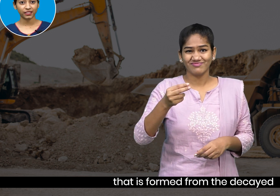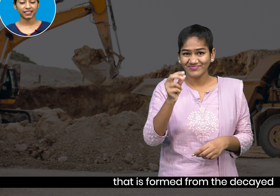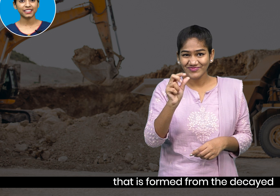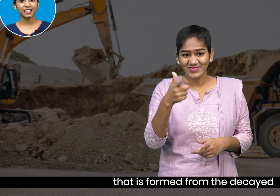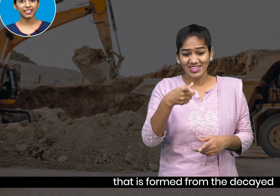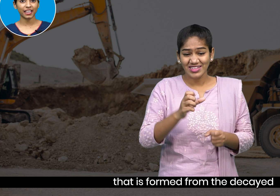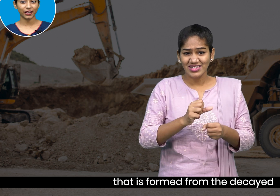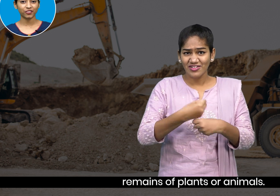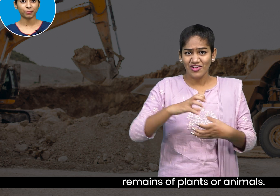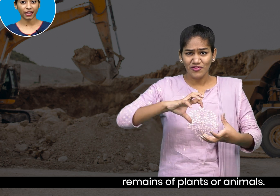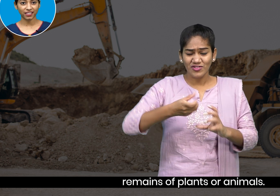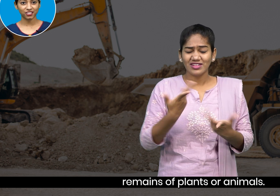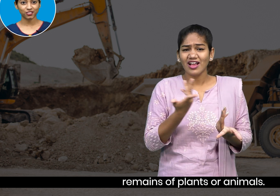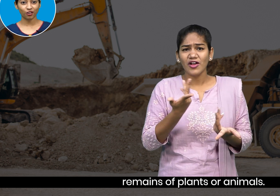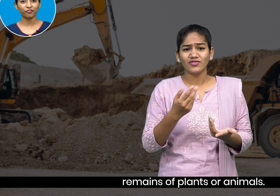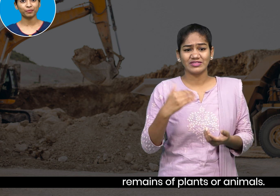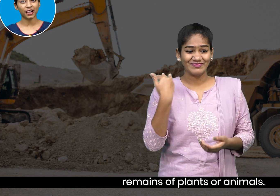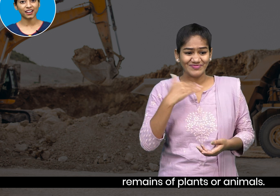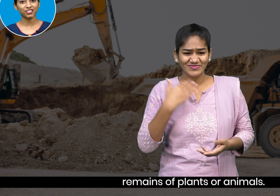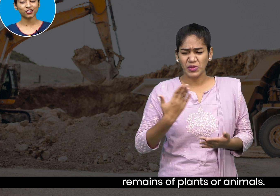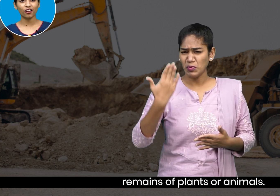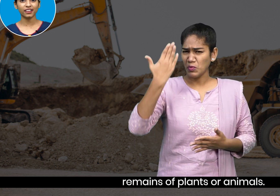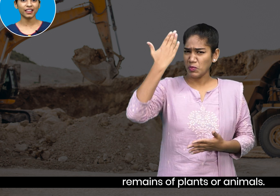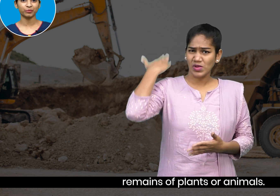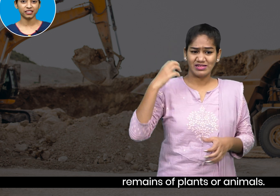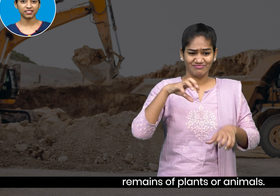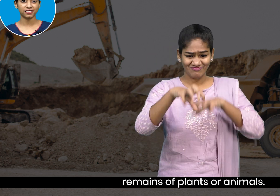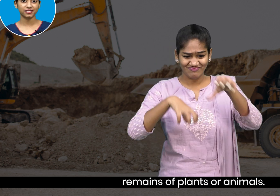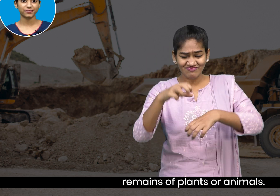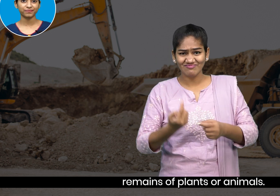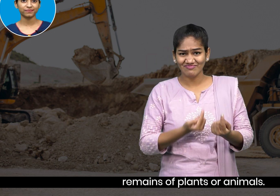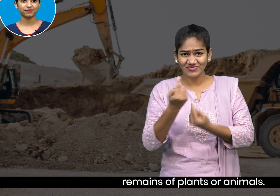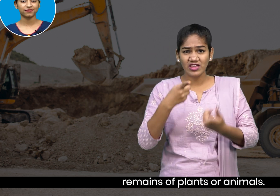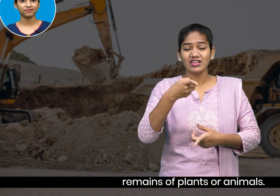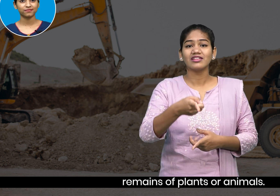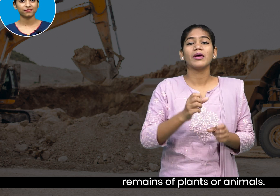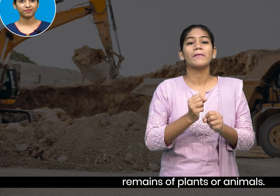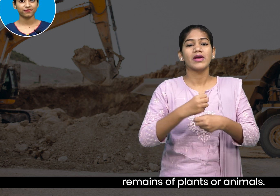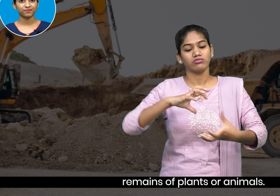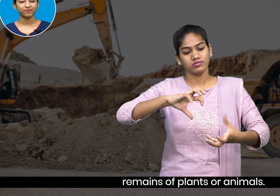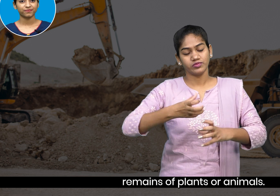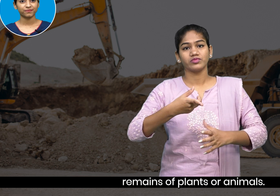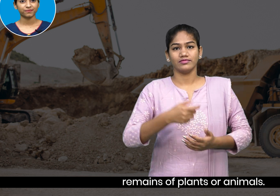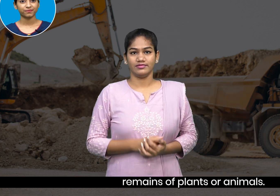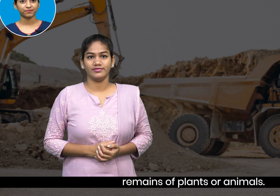from the decayed remains of plants or animals.